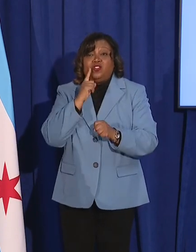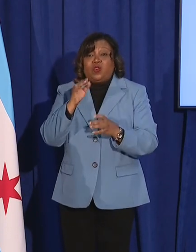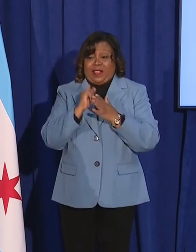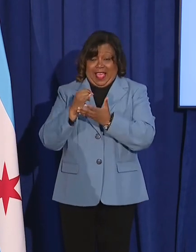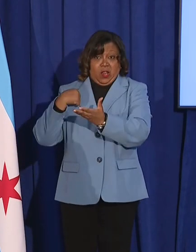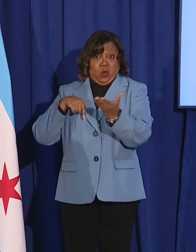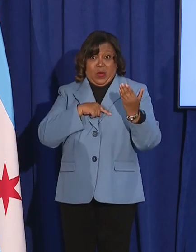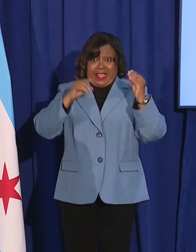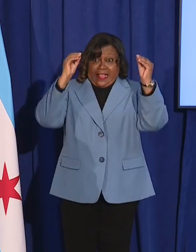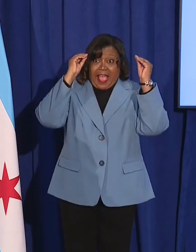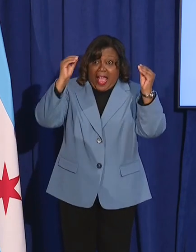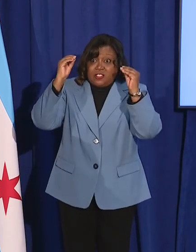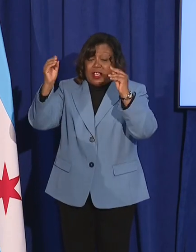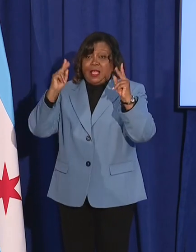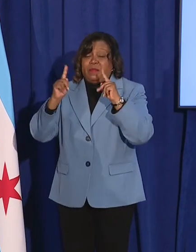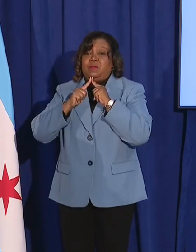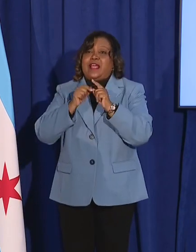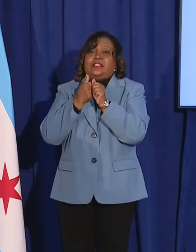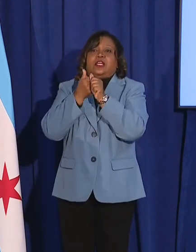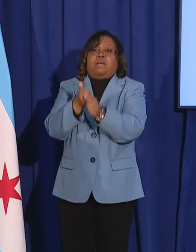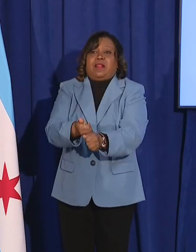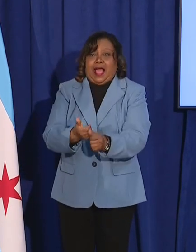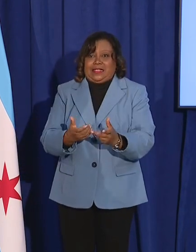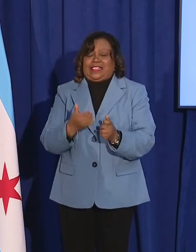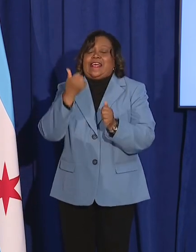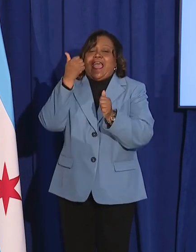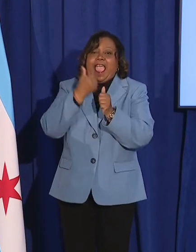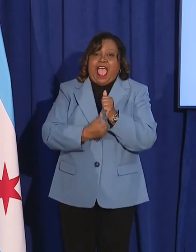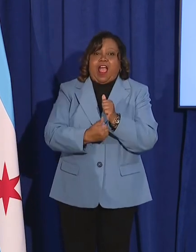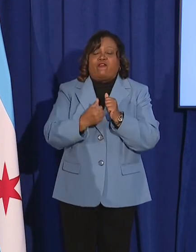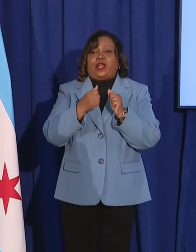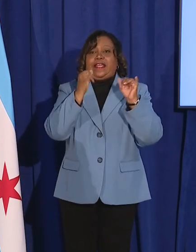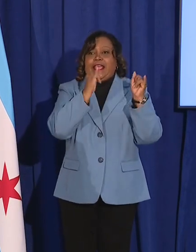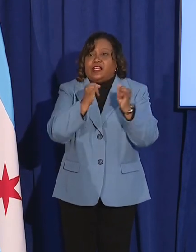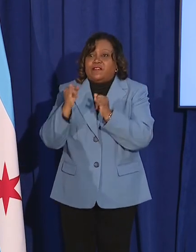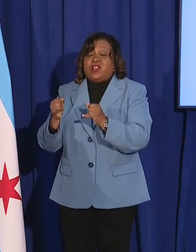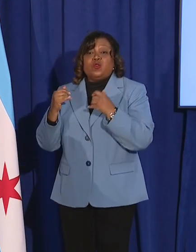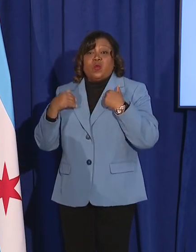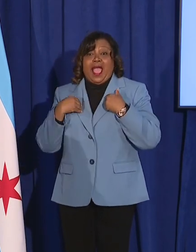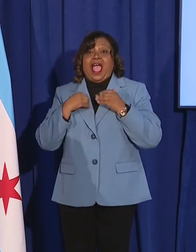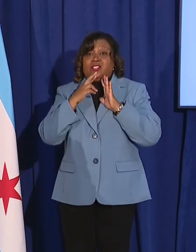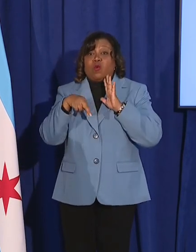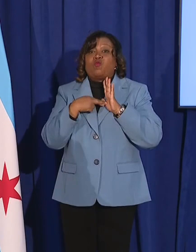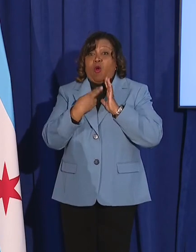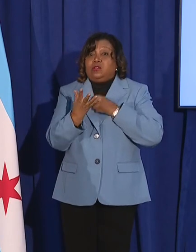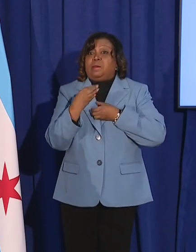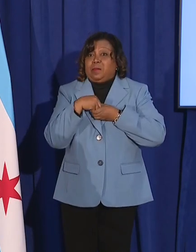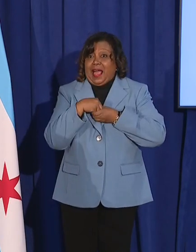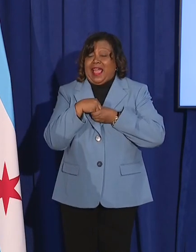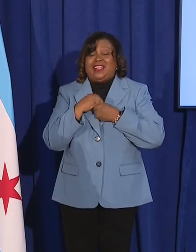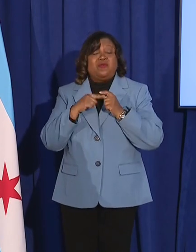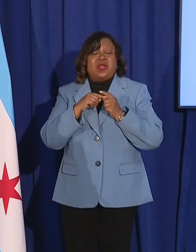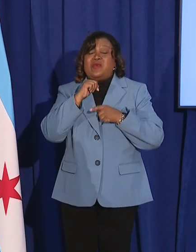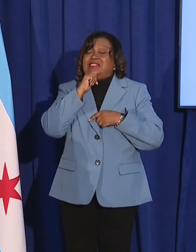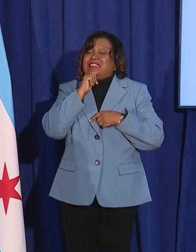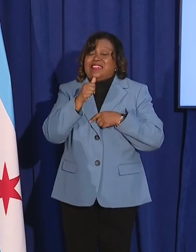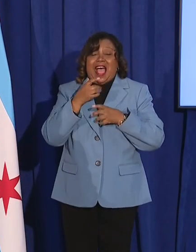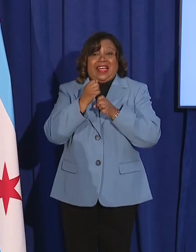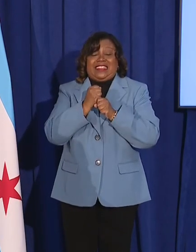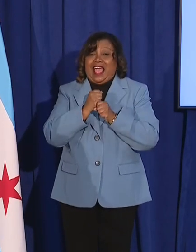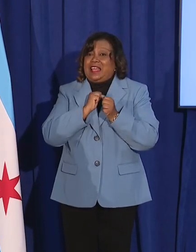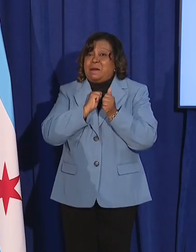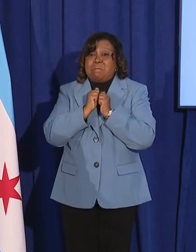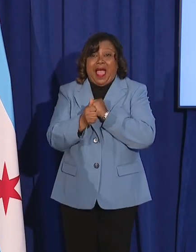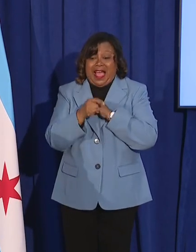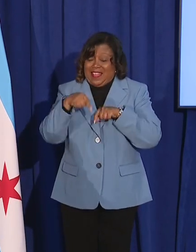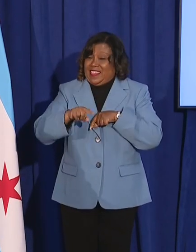that we educate people into compliance. Every single individual has a role to play. We will not get